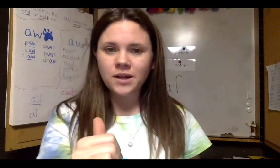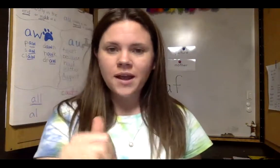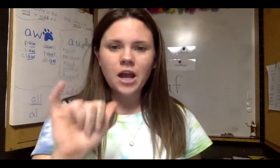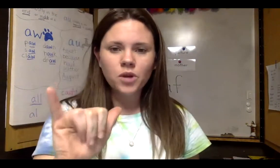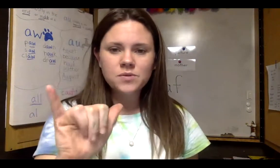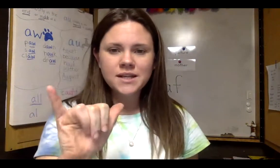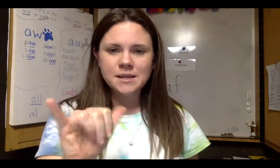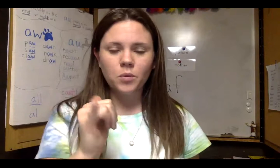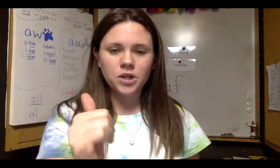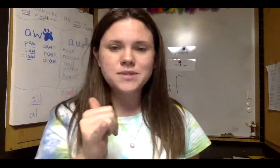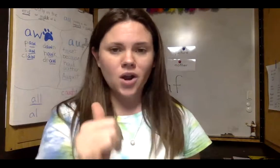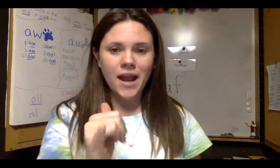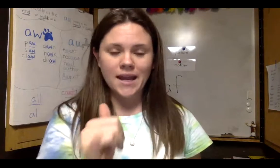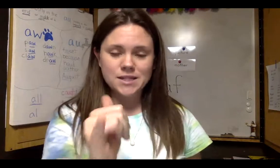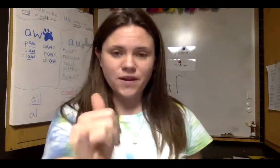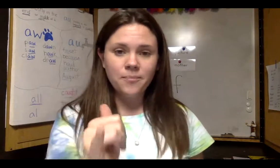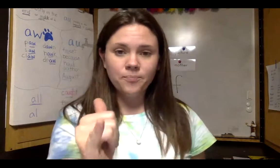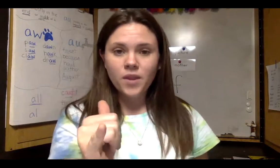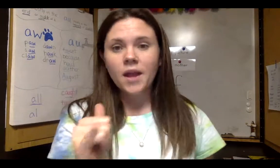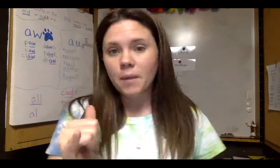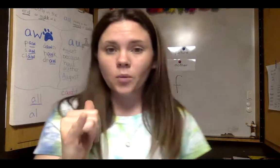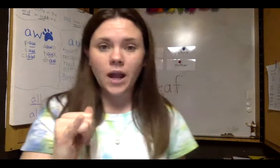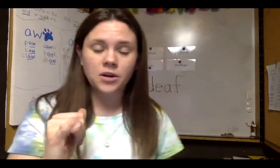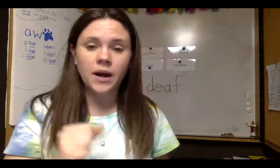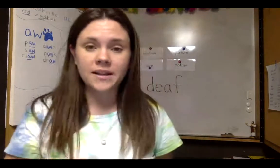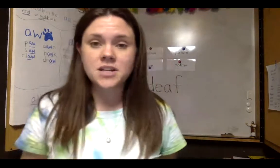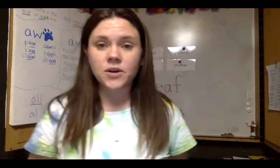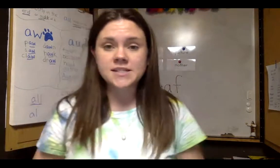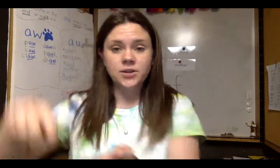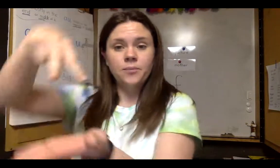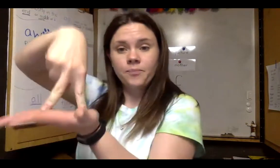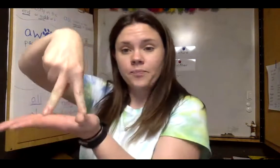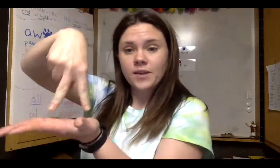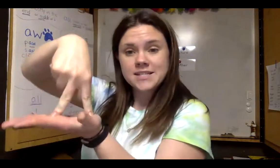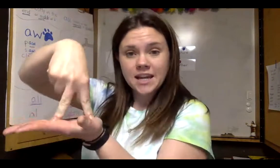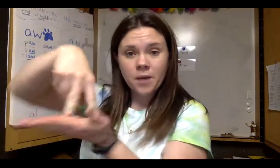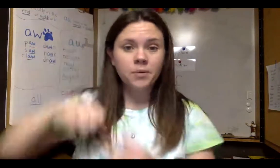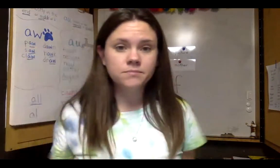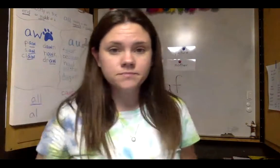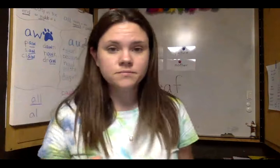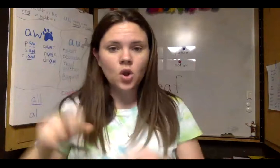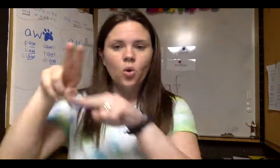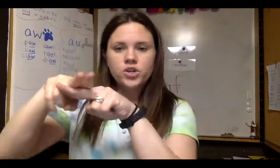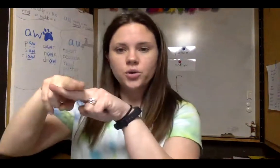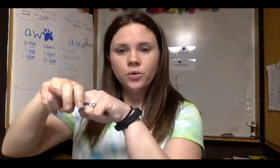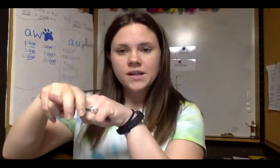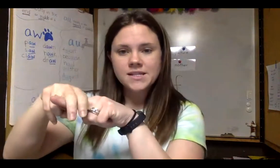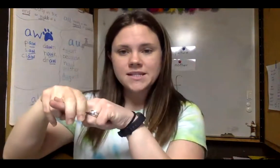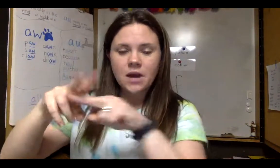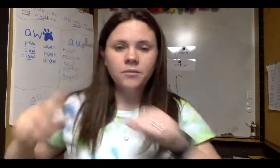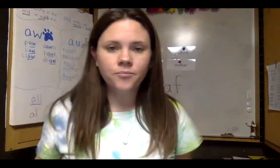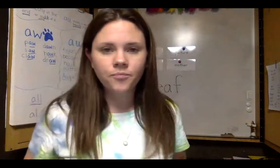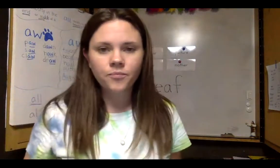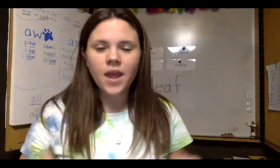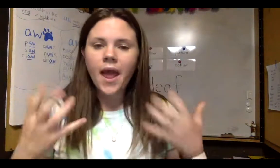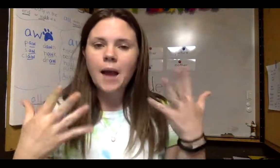too. And we're using a symbol. We're using our hands, right? Remember when I would quietly tell you guys to stand up or to sit